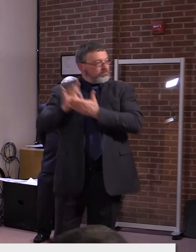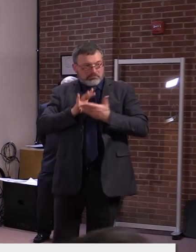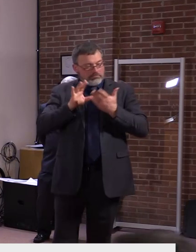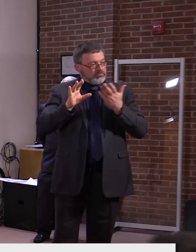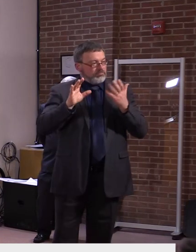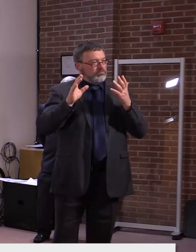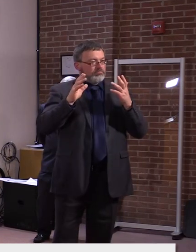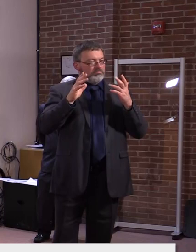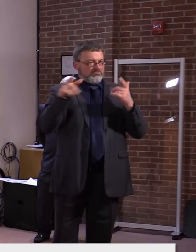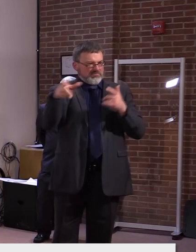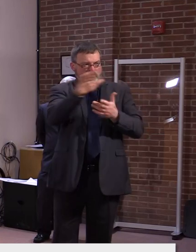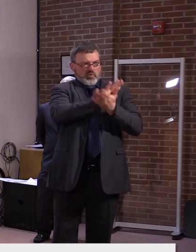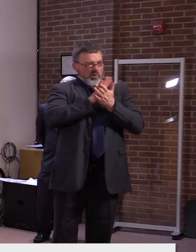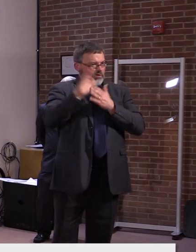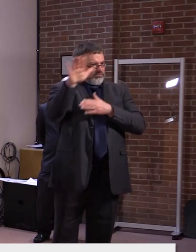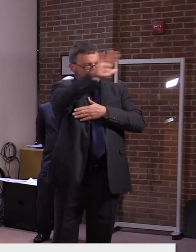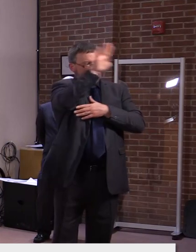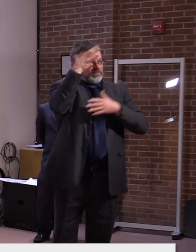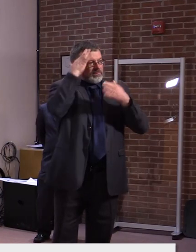is correct.